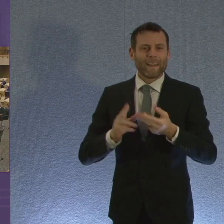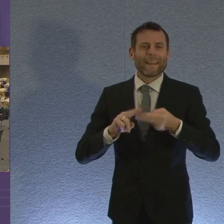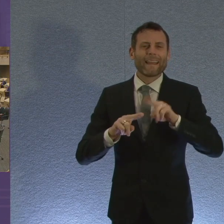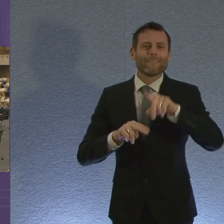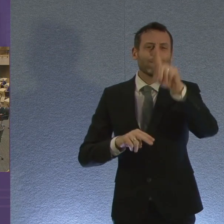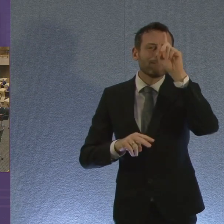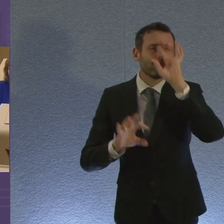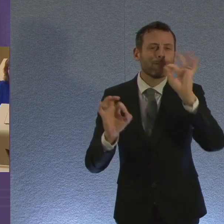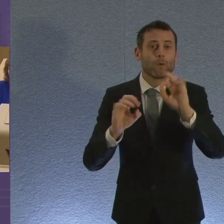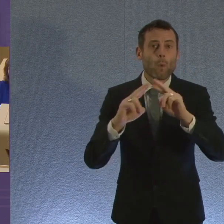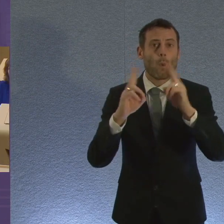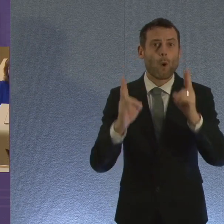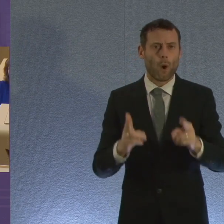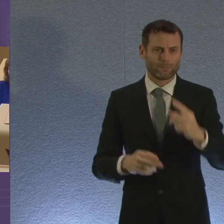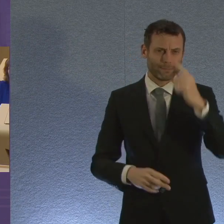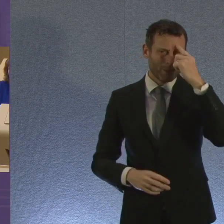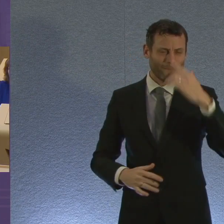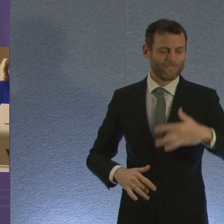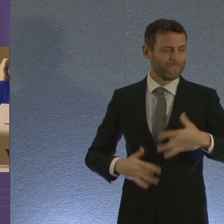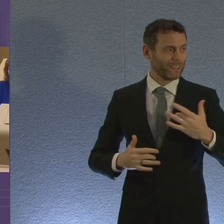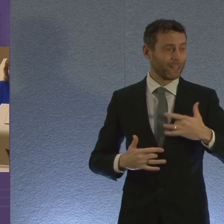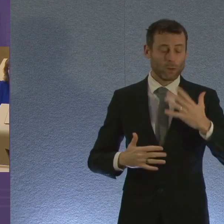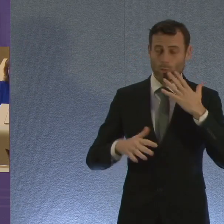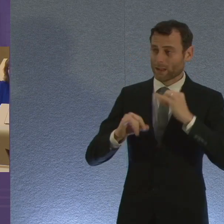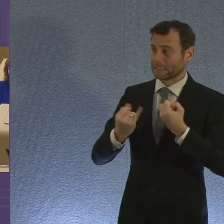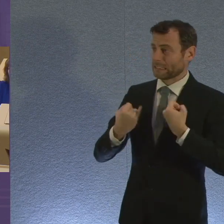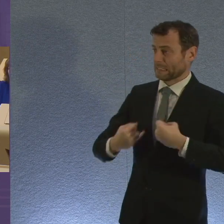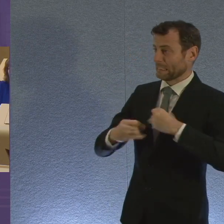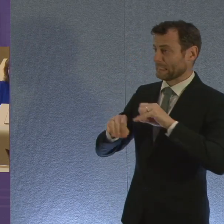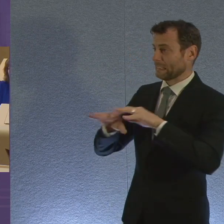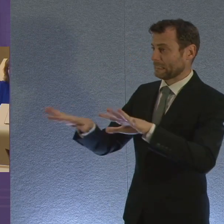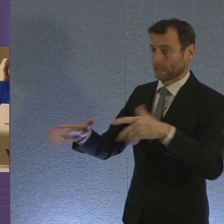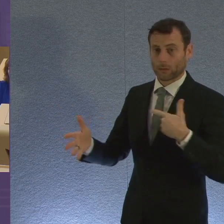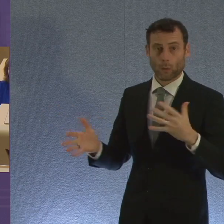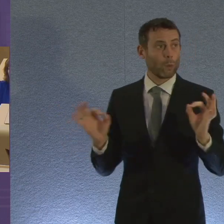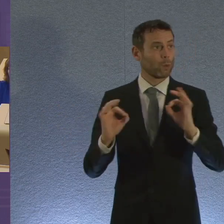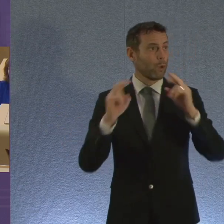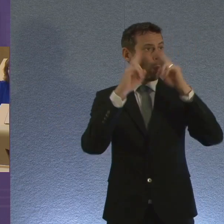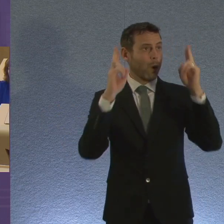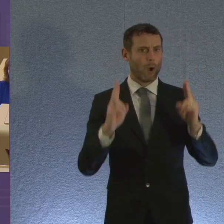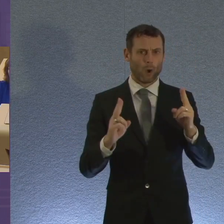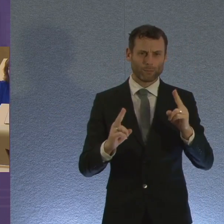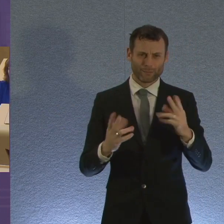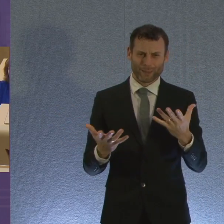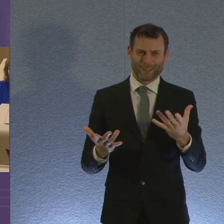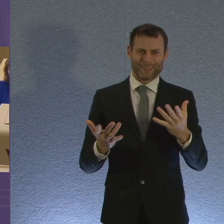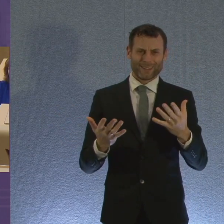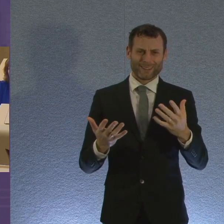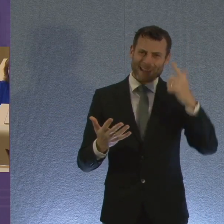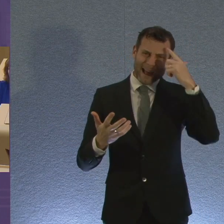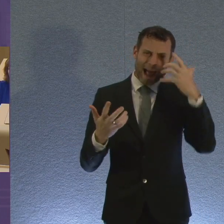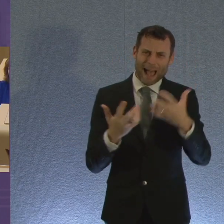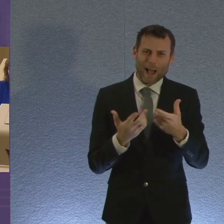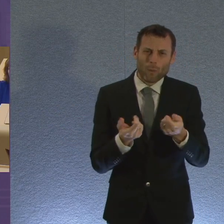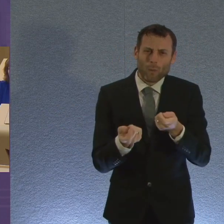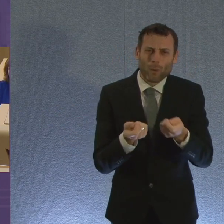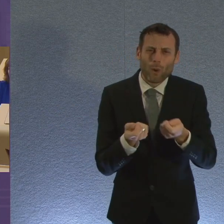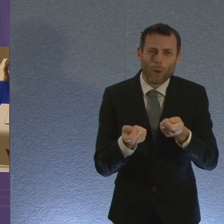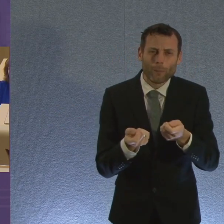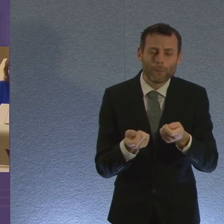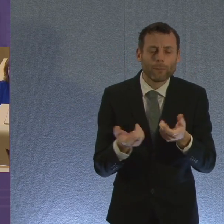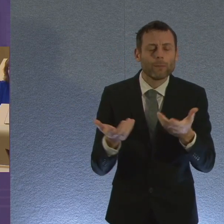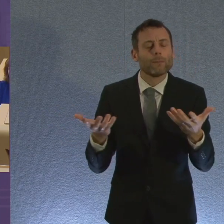stay, particularly during these challenging and unprecedented times. Yet the inevitable economic